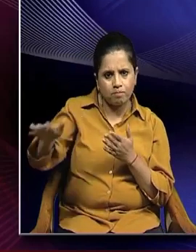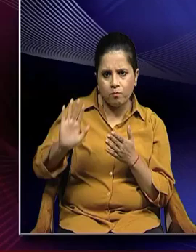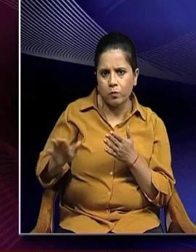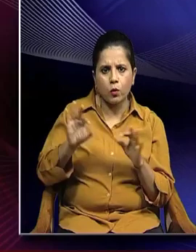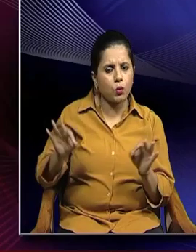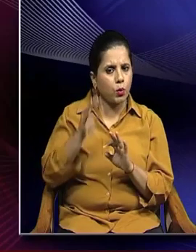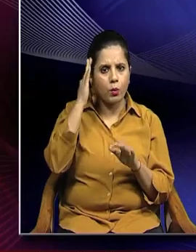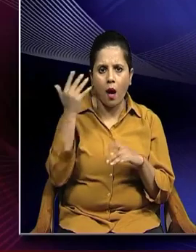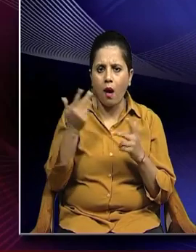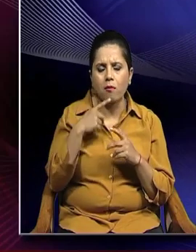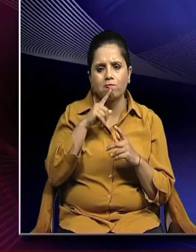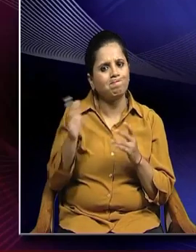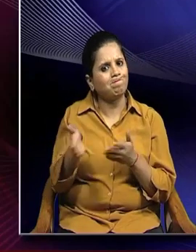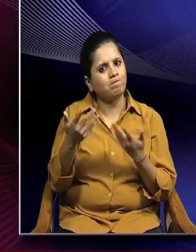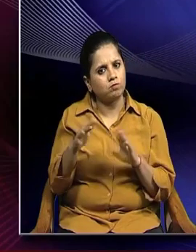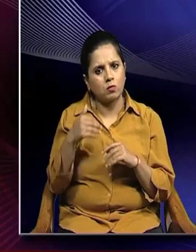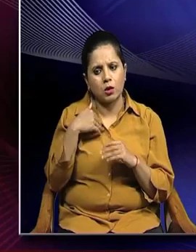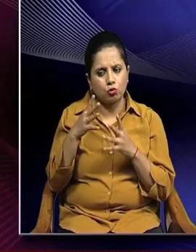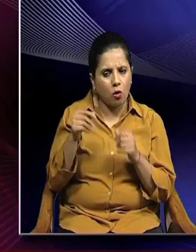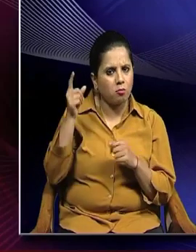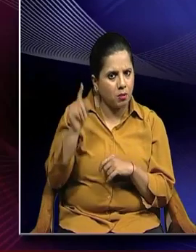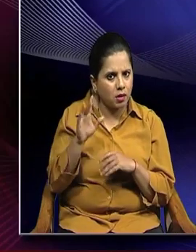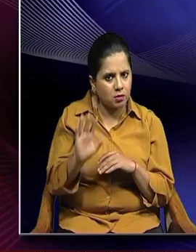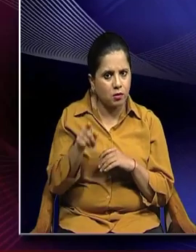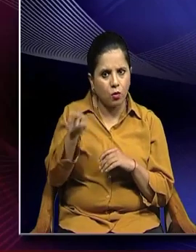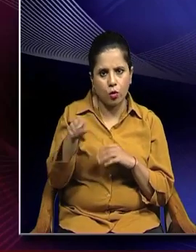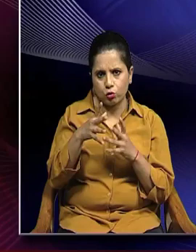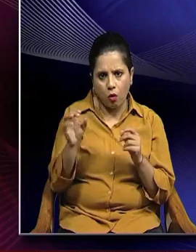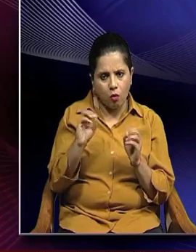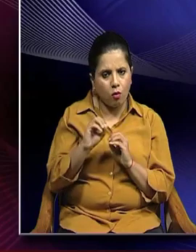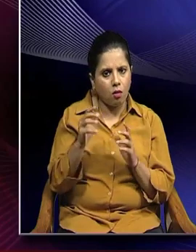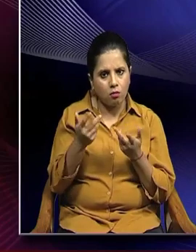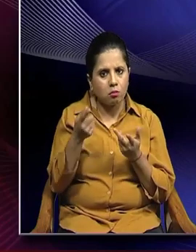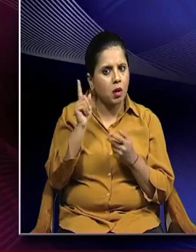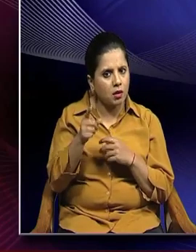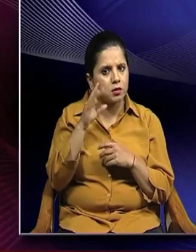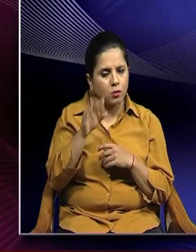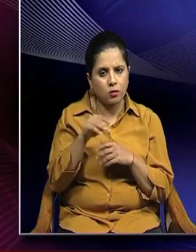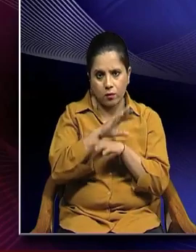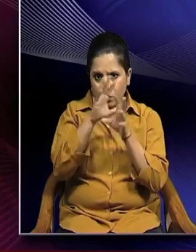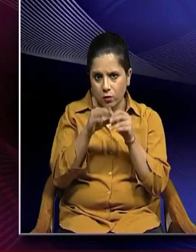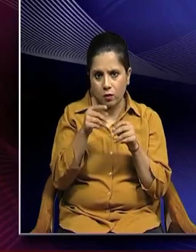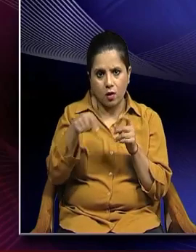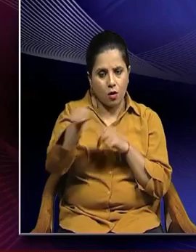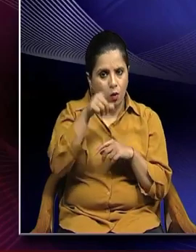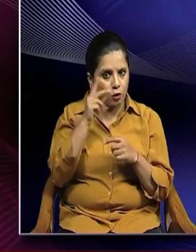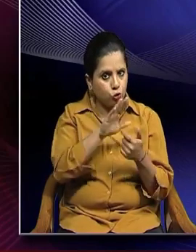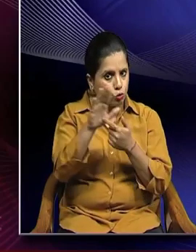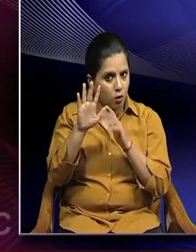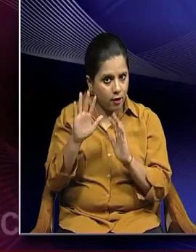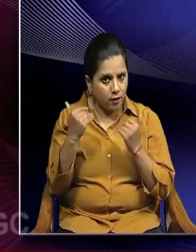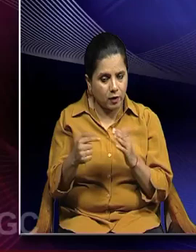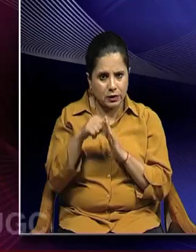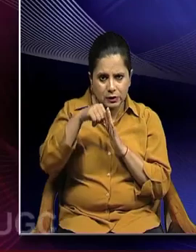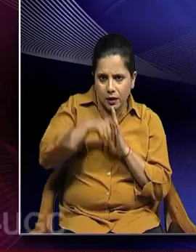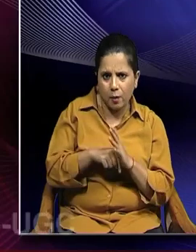it? Why don't we dissolve it in place of resolving? So these movements, they basically indicate a